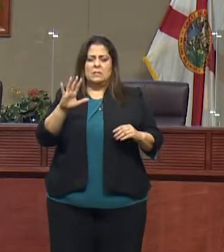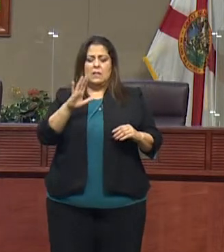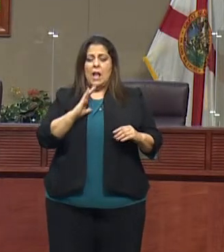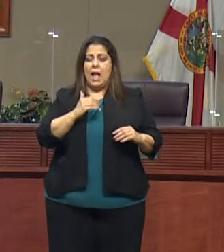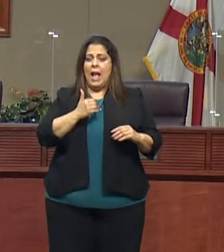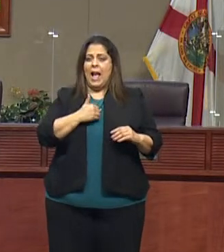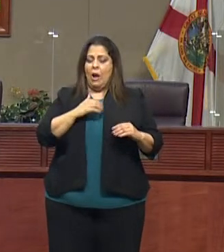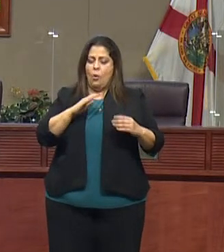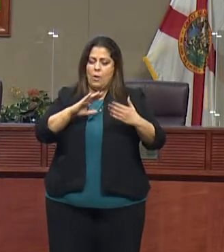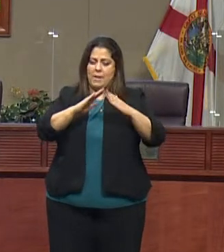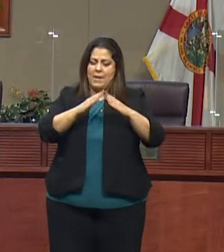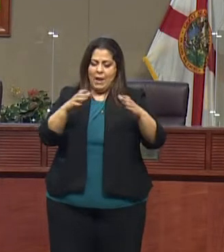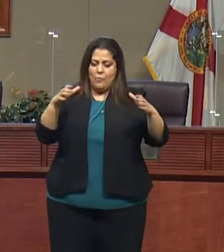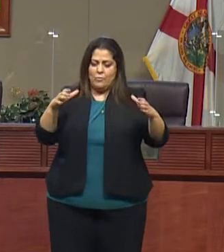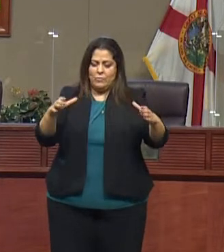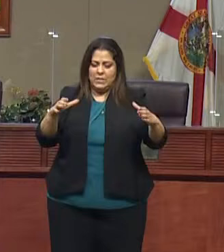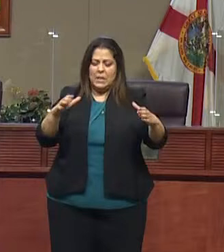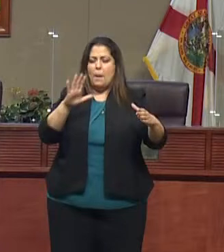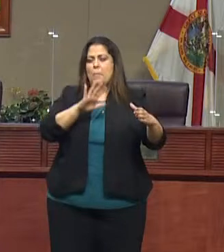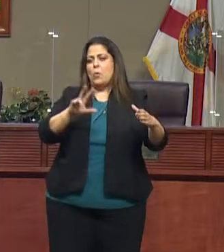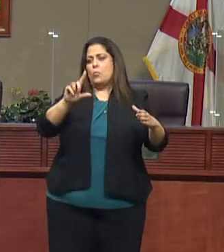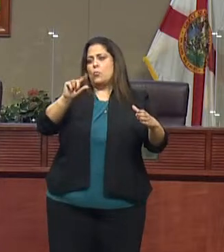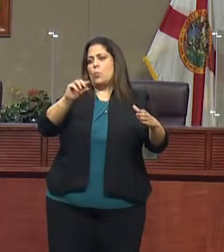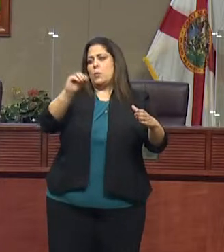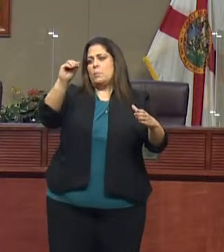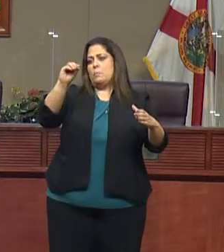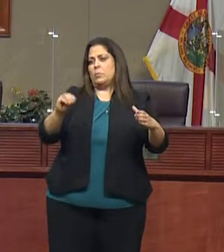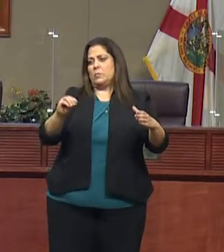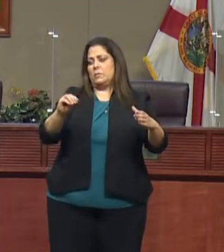county's population has been vaccinated.